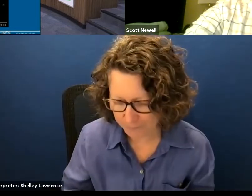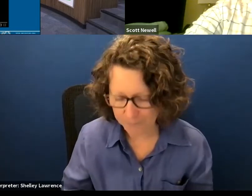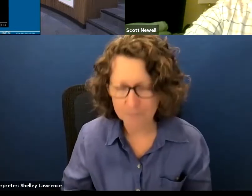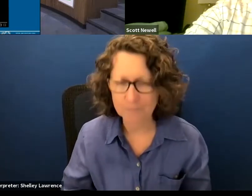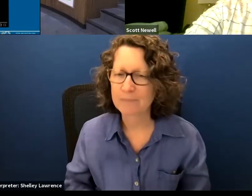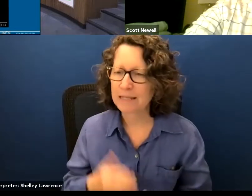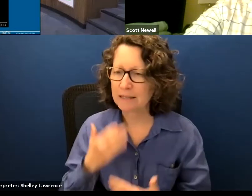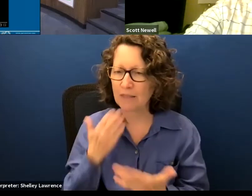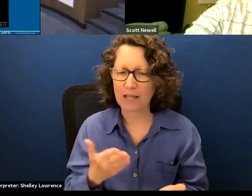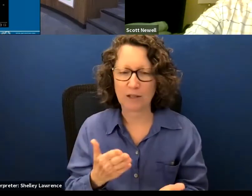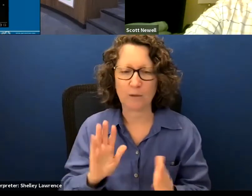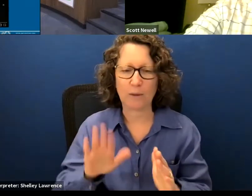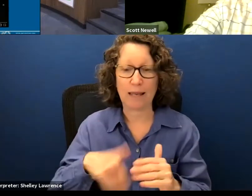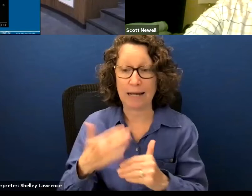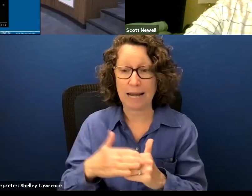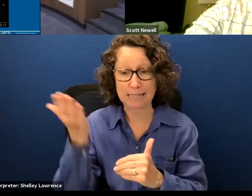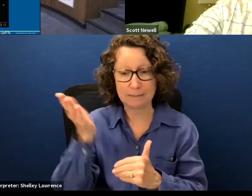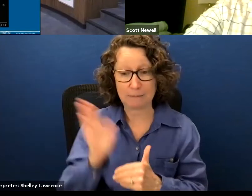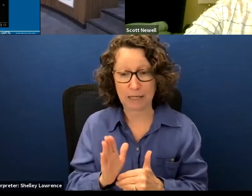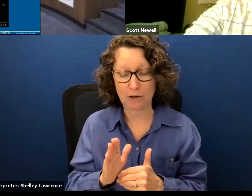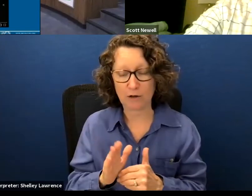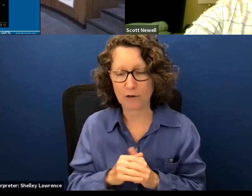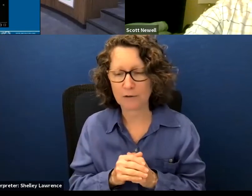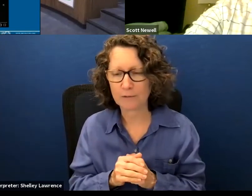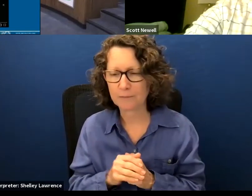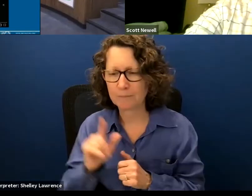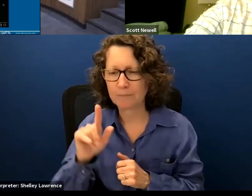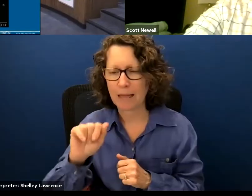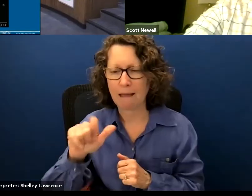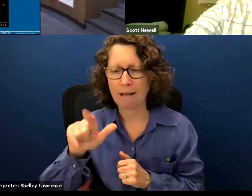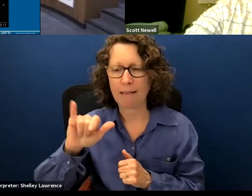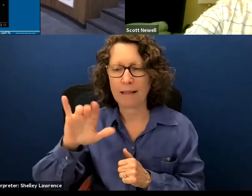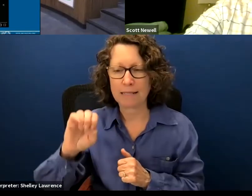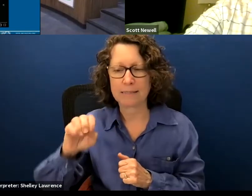Thank you. Next speaker is Alice Post.